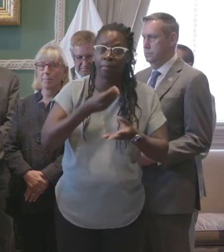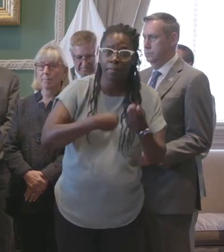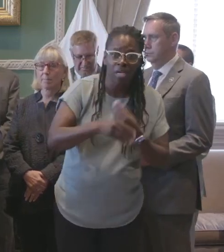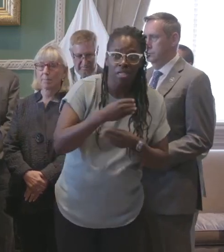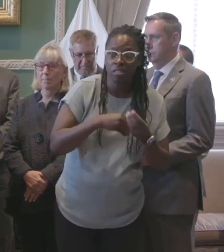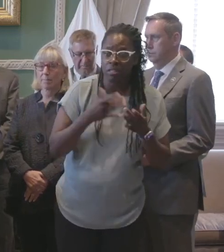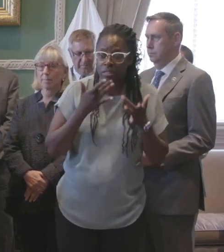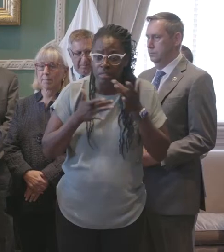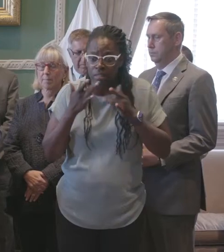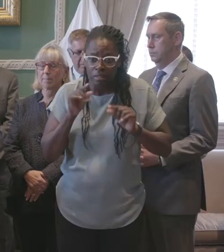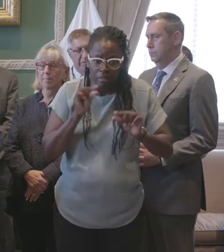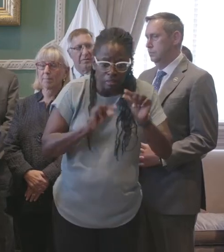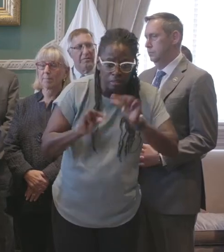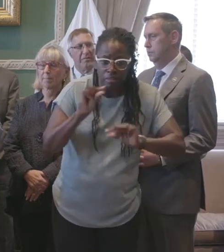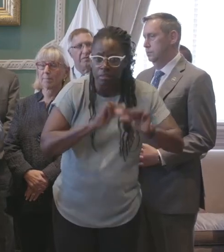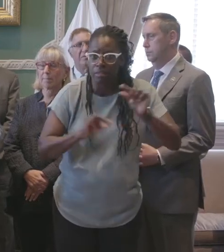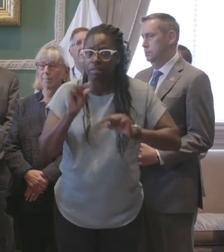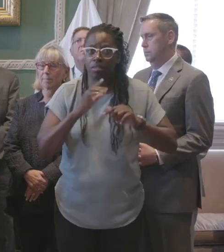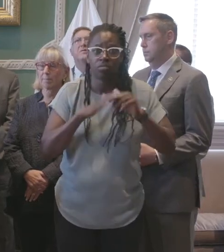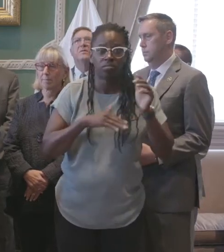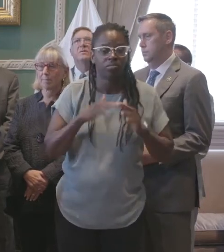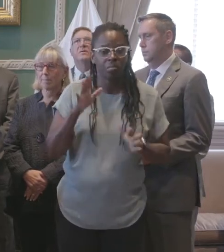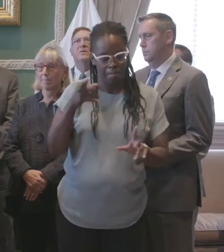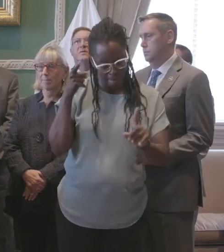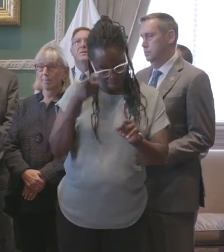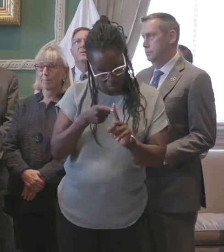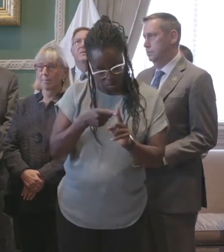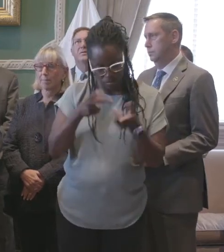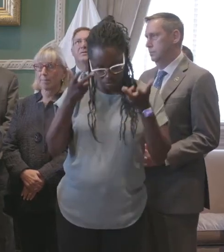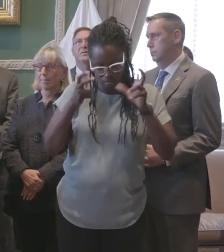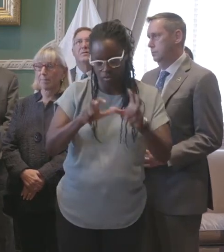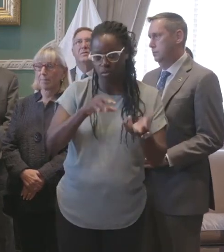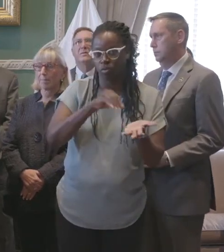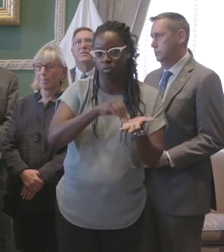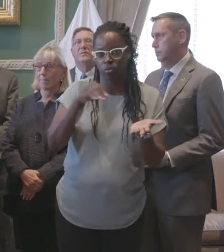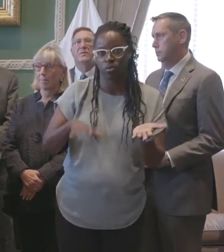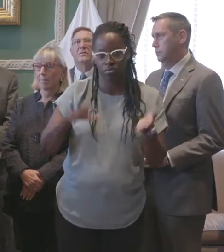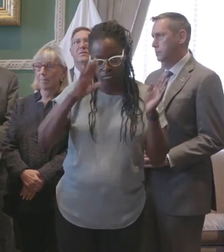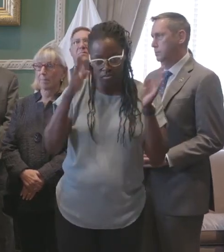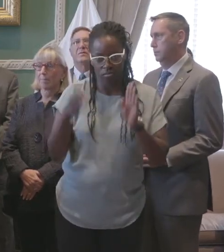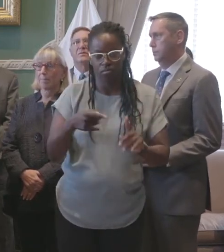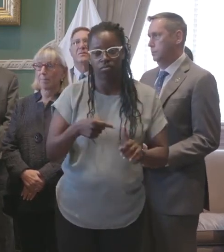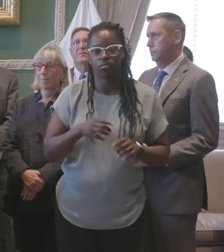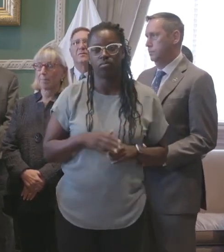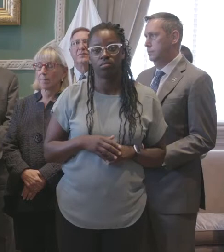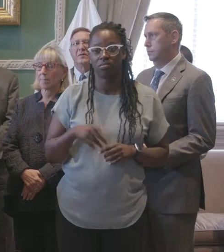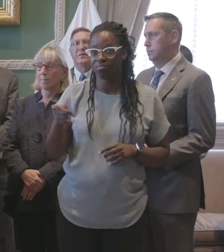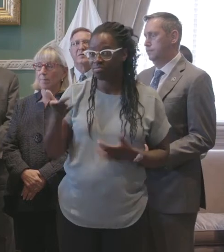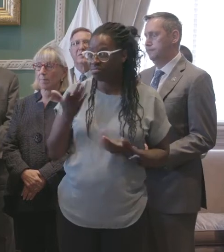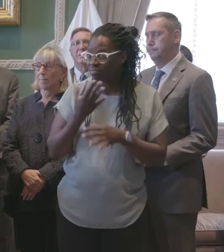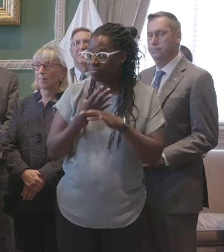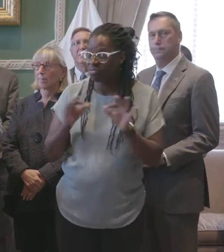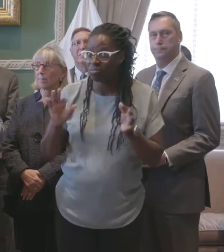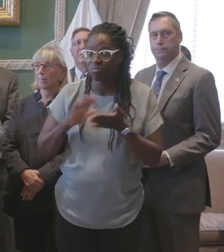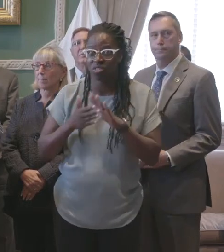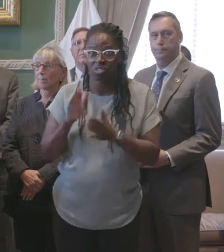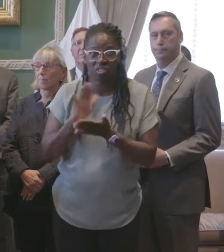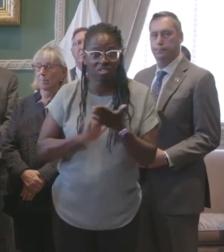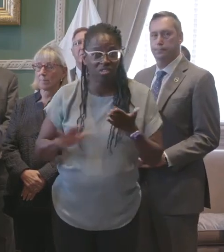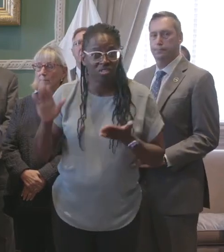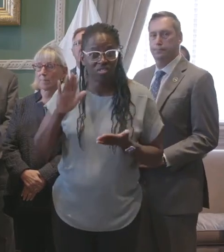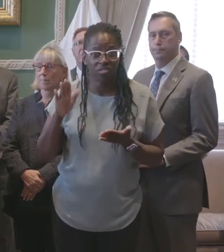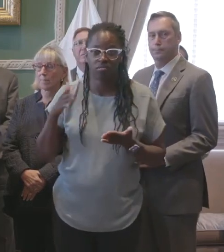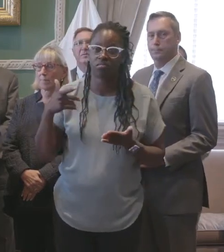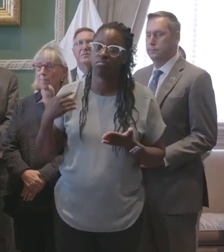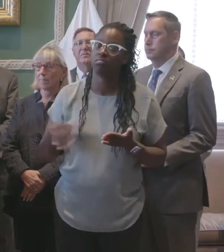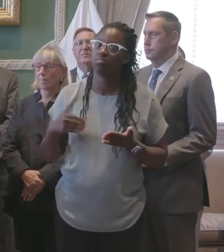Act is part of our initiatives. Funding free community college, obviously the Senate President's priority over the last couple of years, is something that we're very